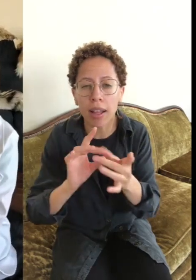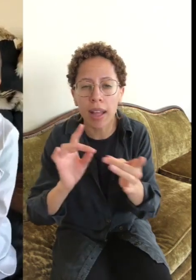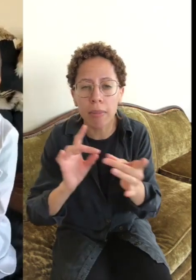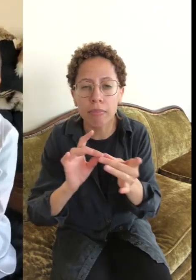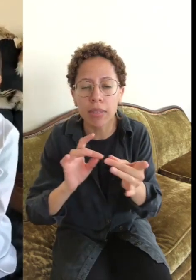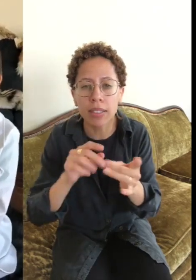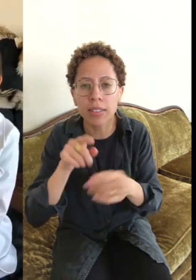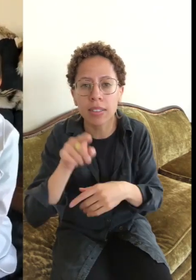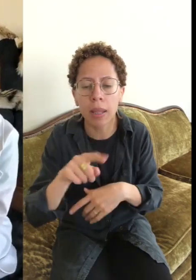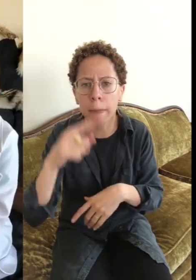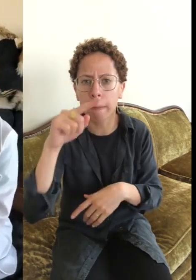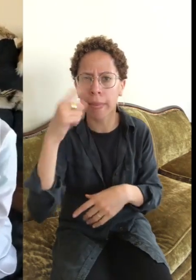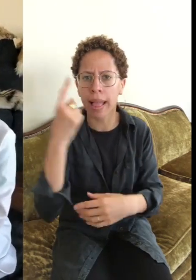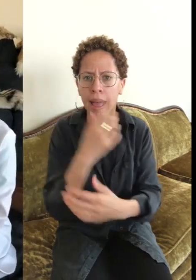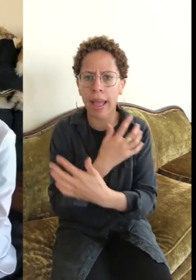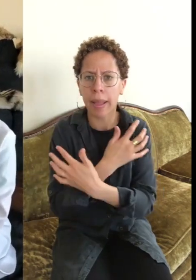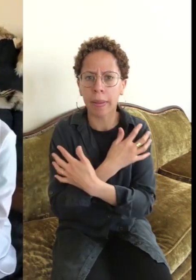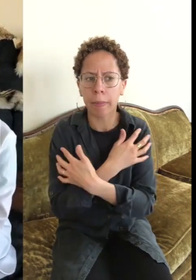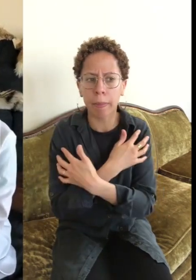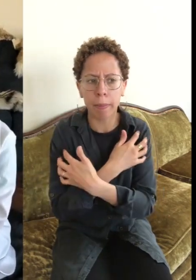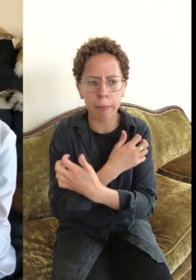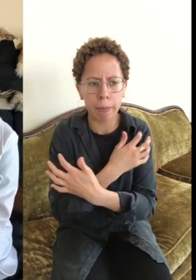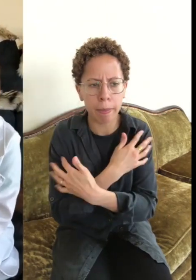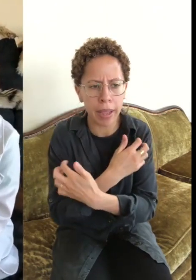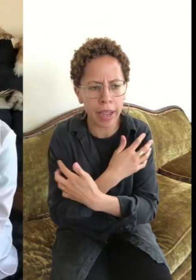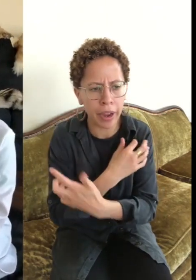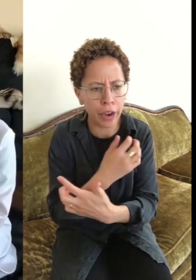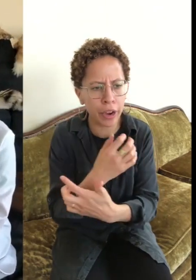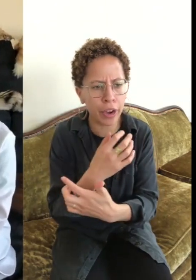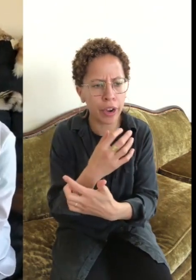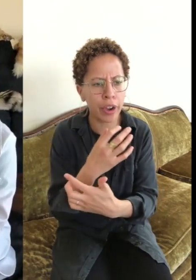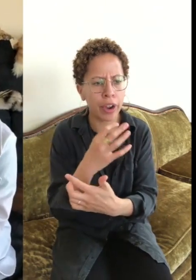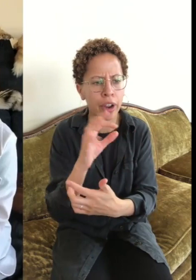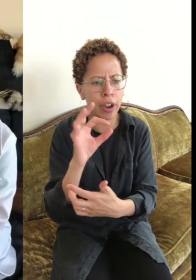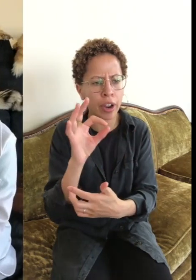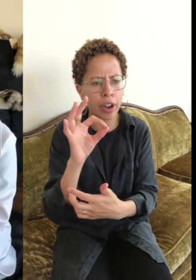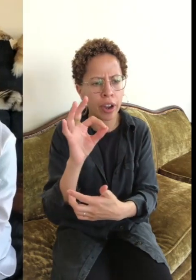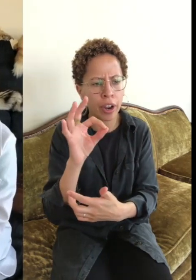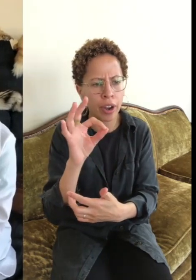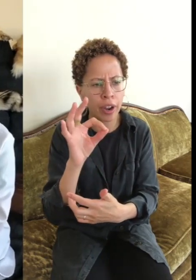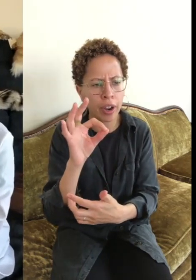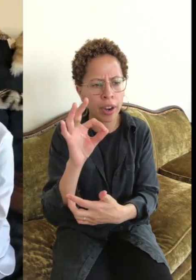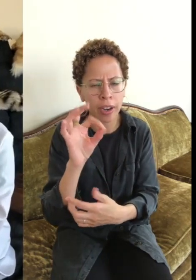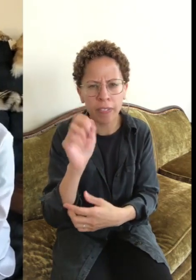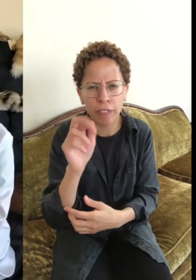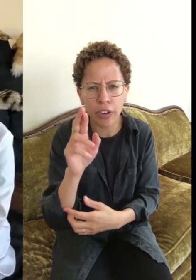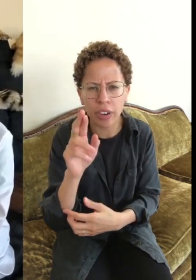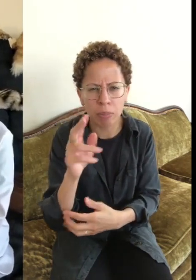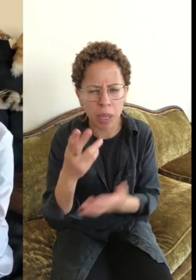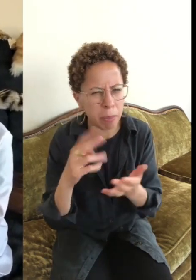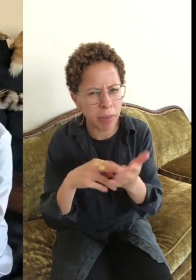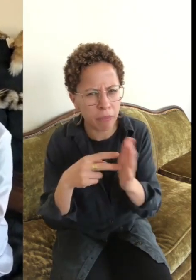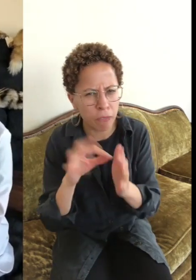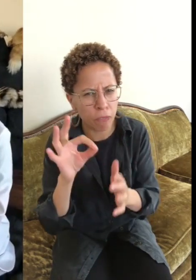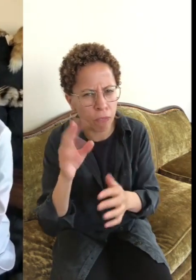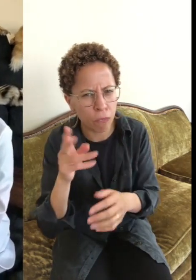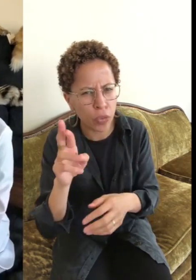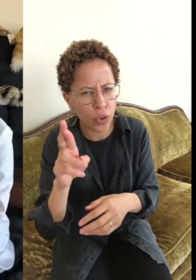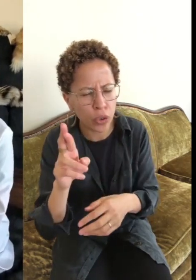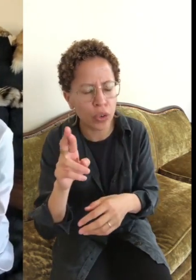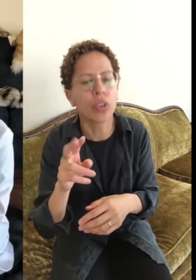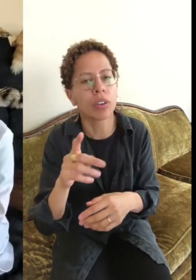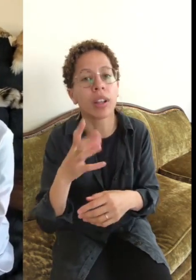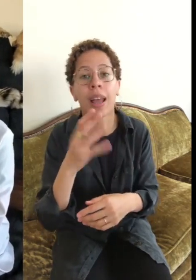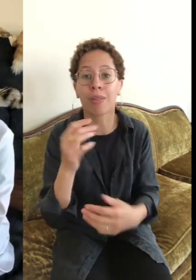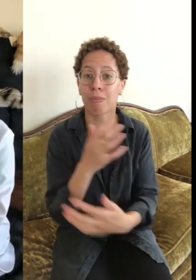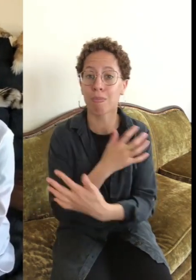about how does a black bear fear help it in winter. I'm not too sure if you meant fur. And then we also